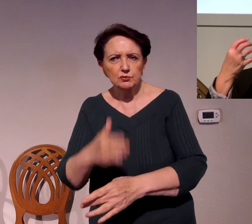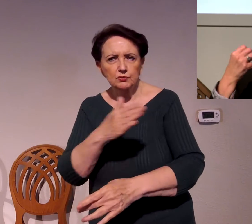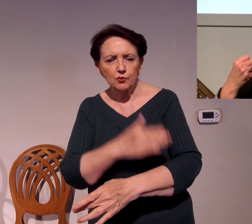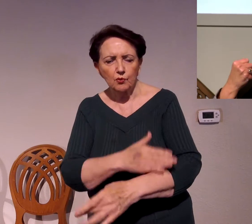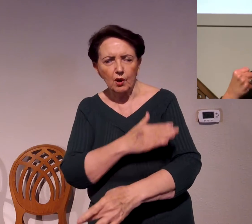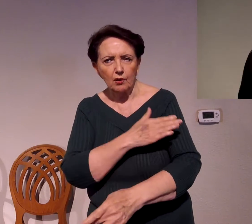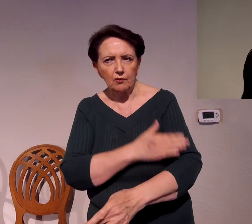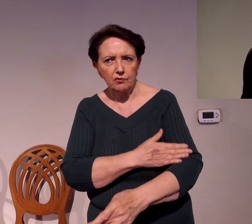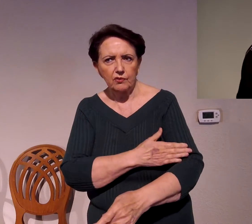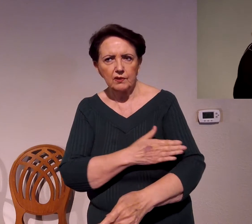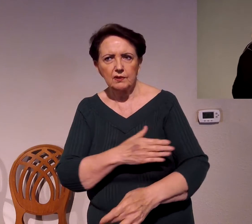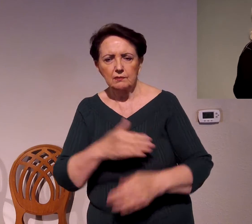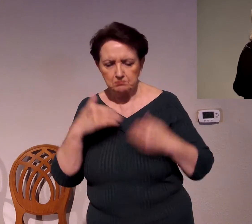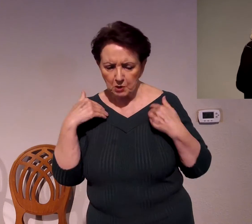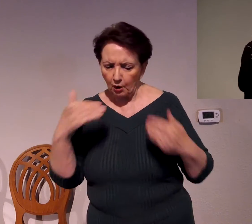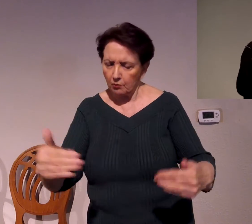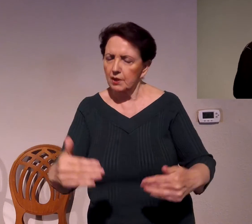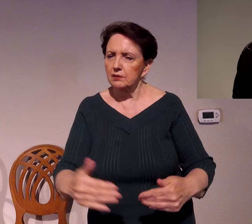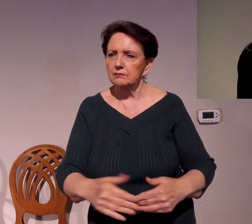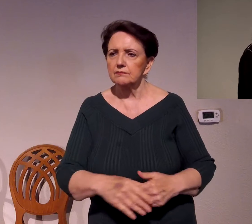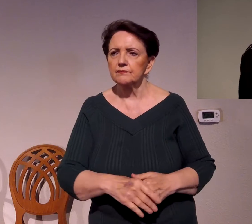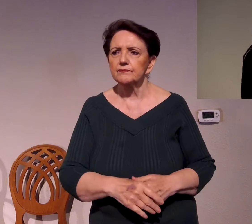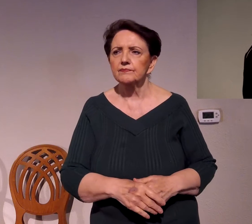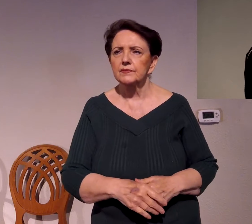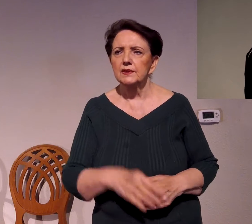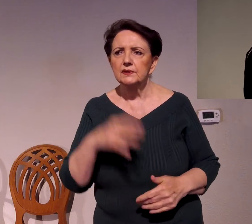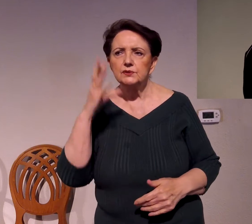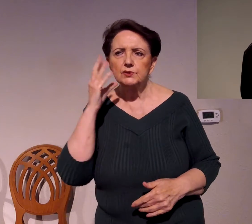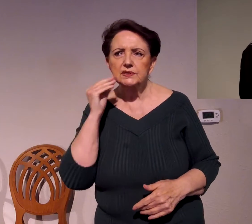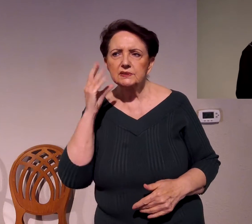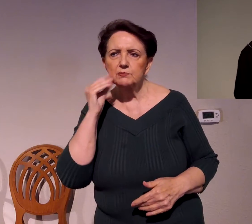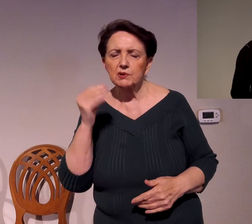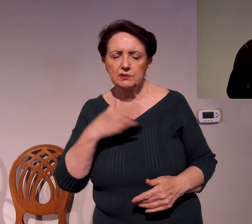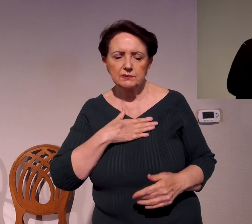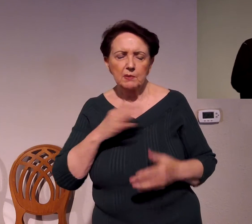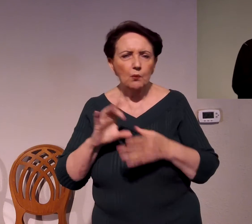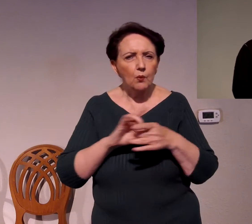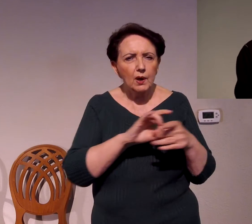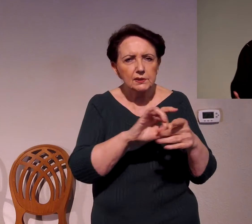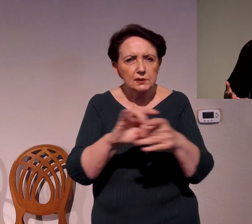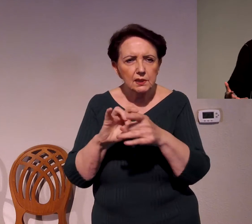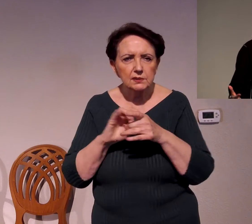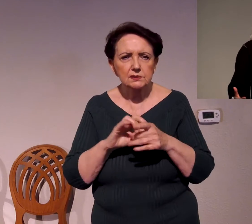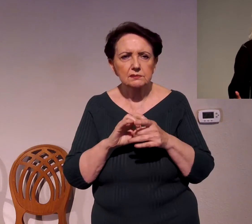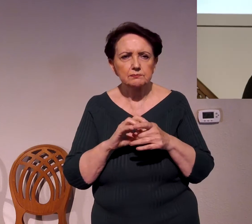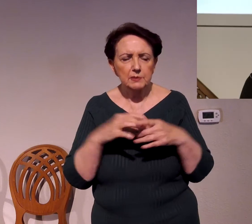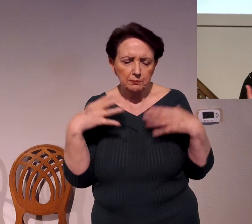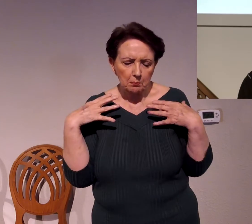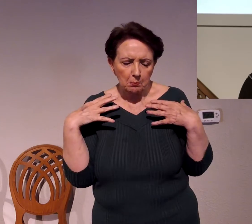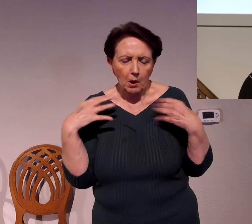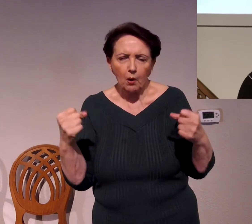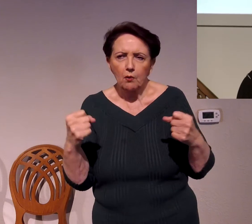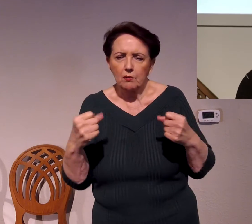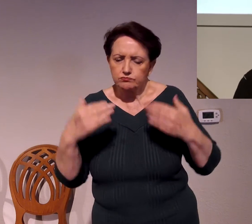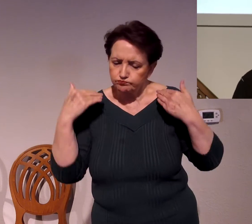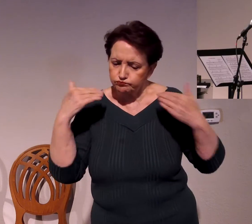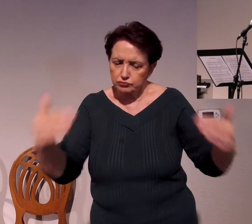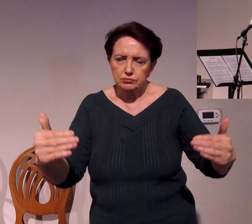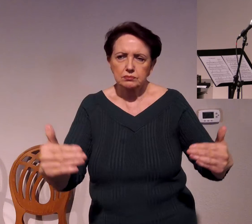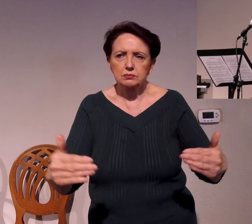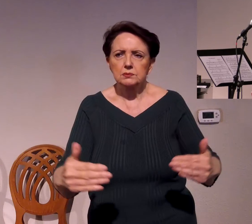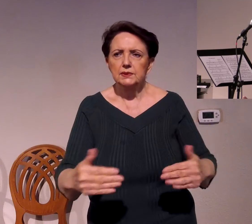I am going to experience my oneness. Be bold about the claim